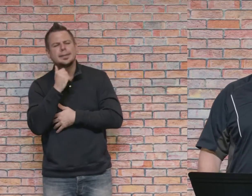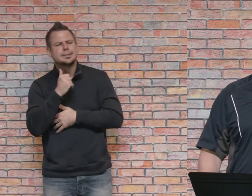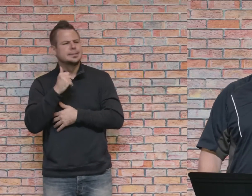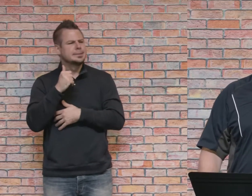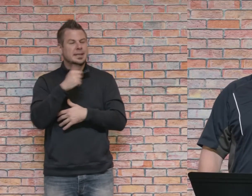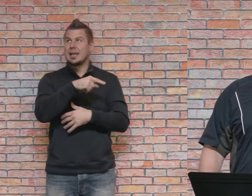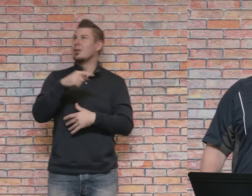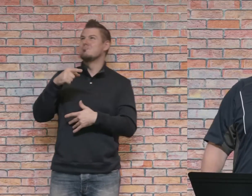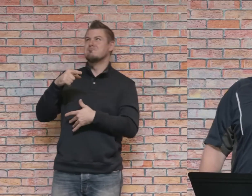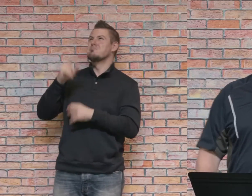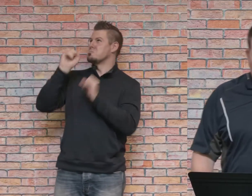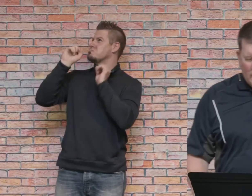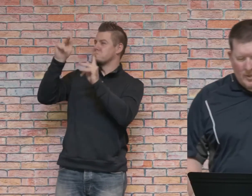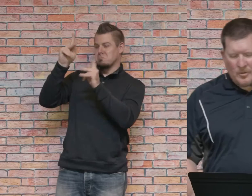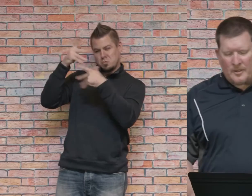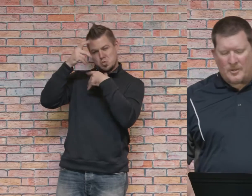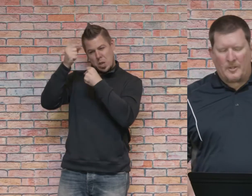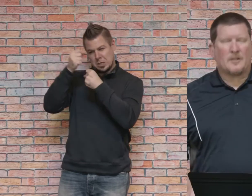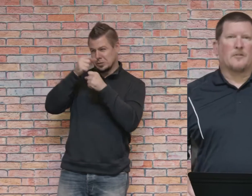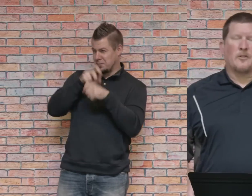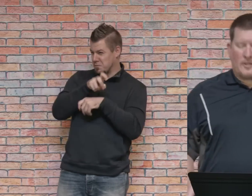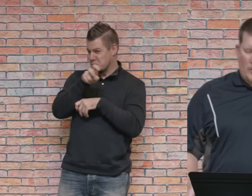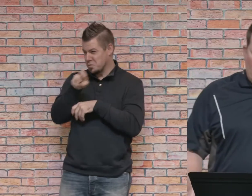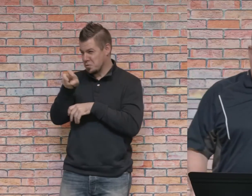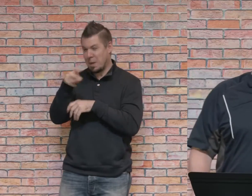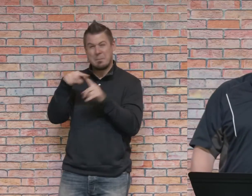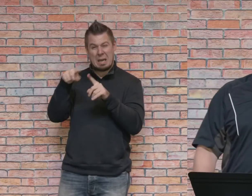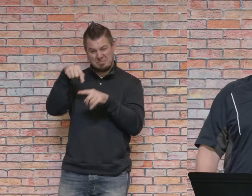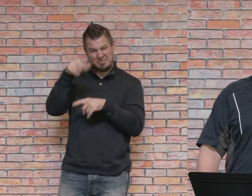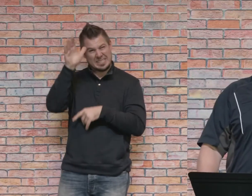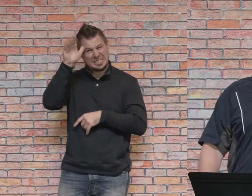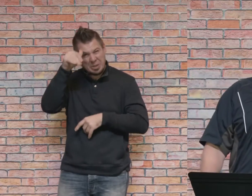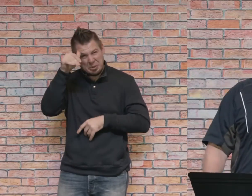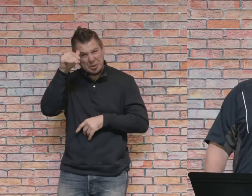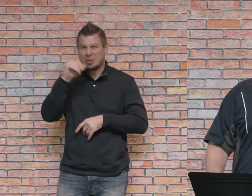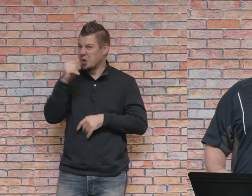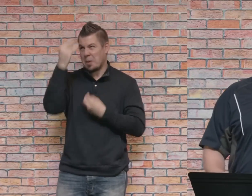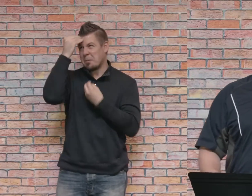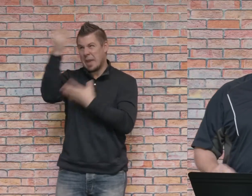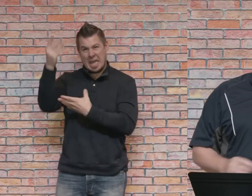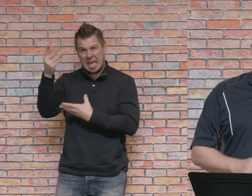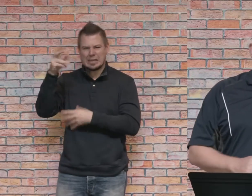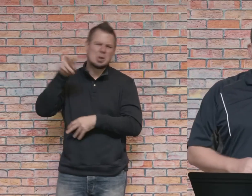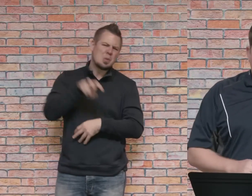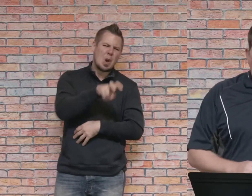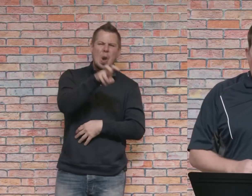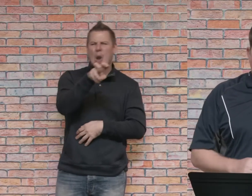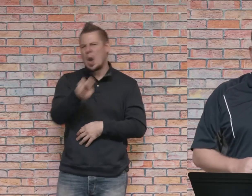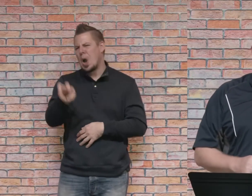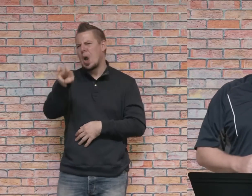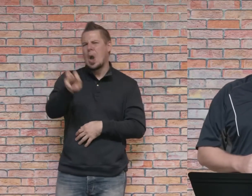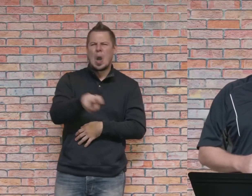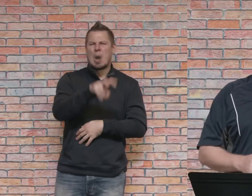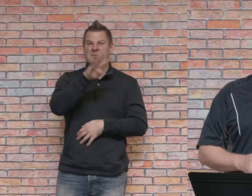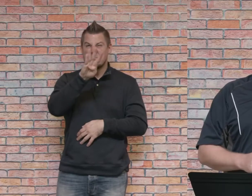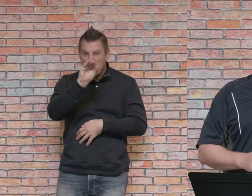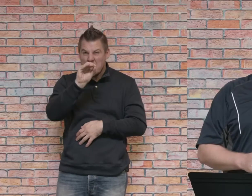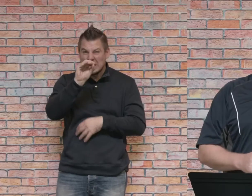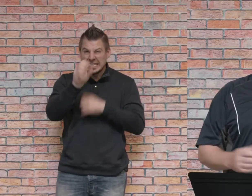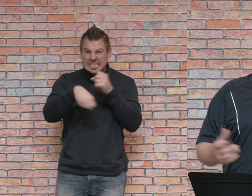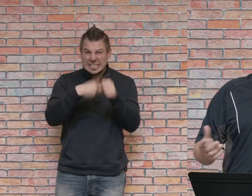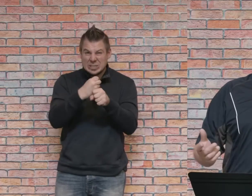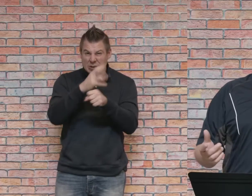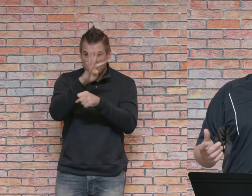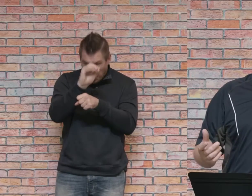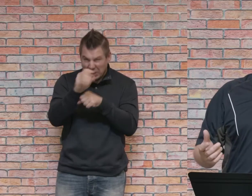promise. But because of their stubbornness, because of their disobedience, they wandered through the wilderness for 40 years, just wandering